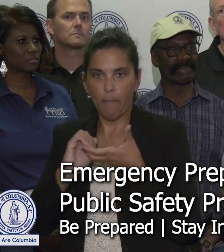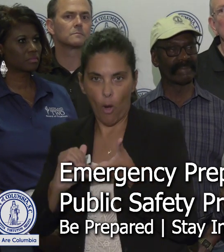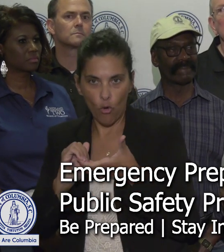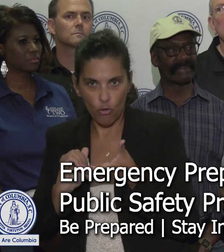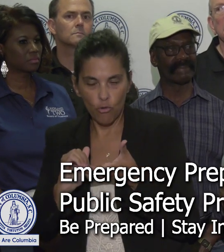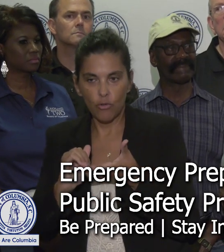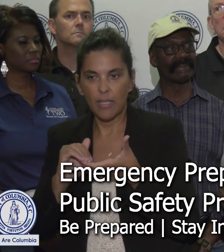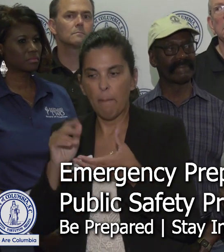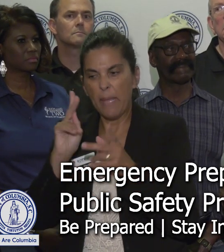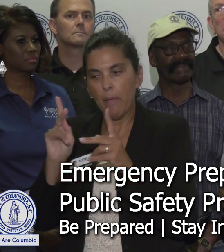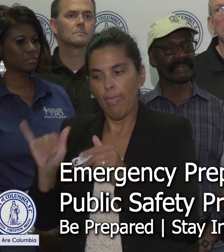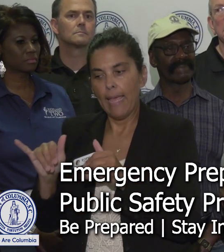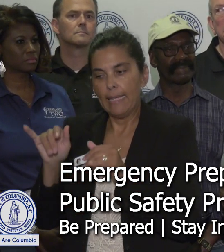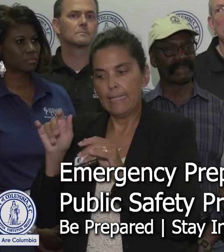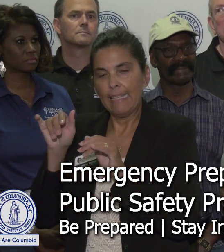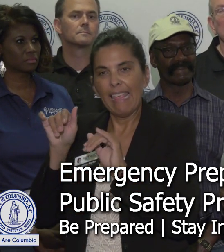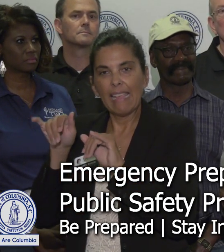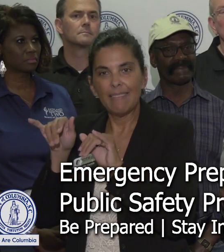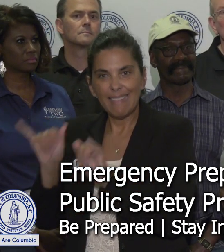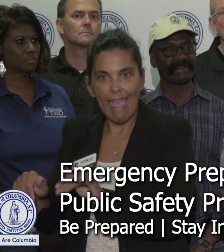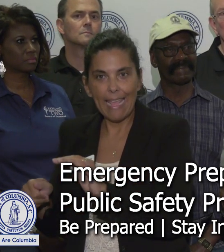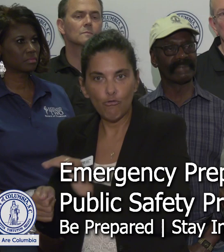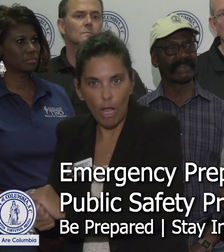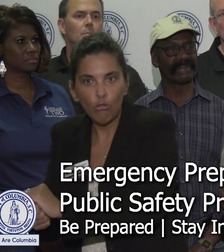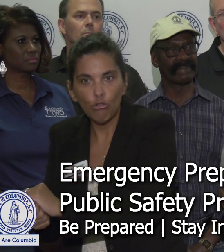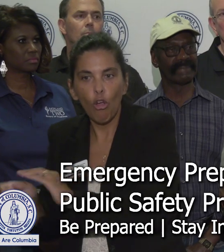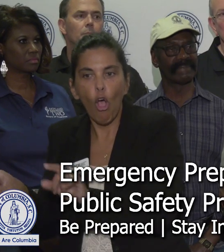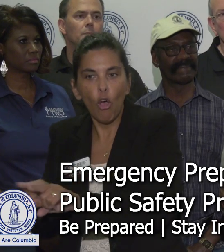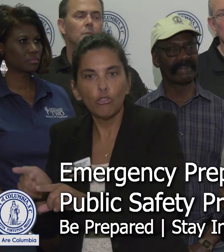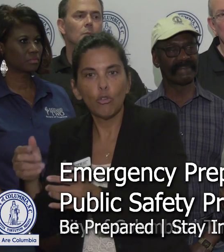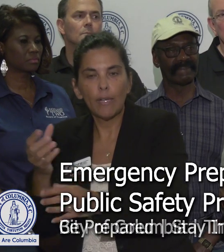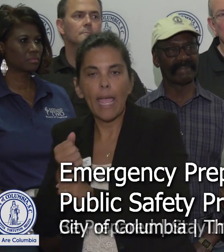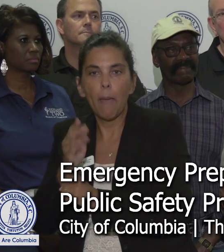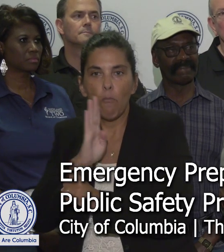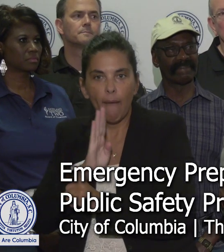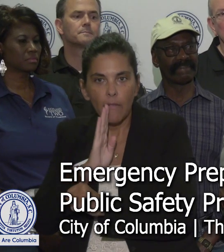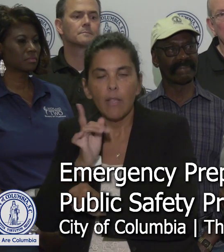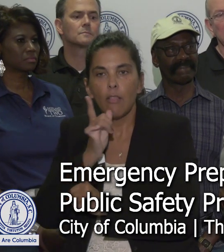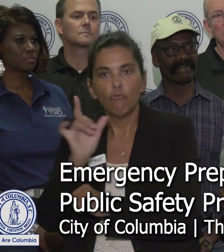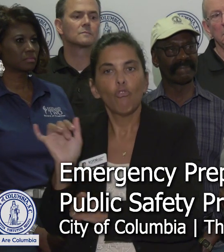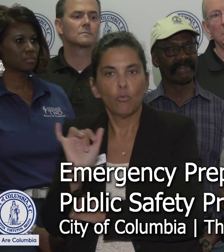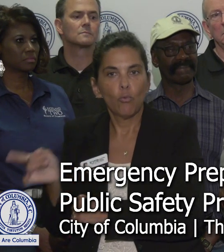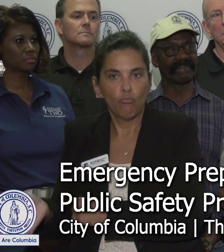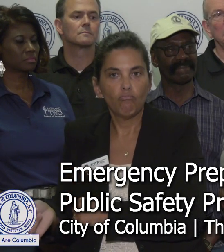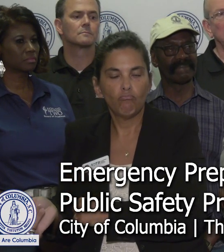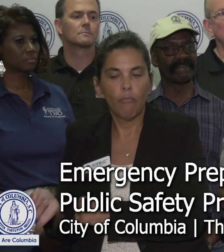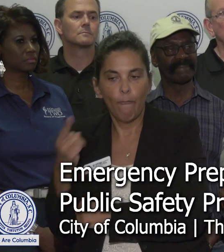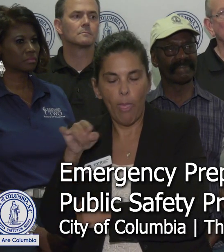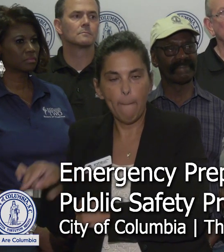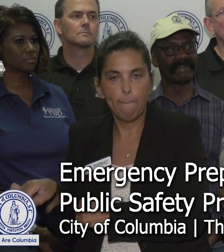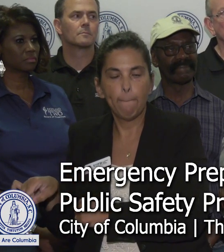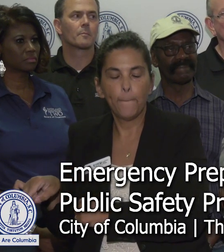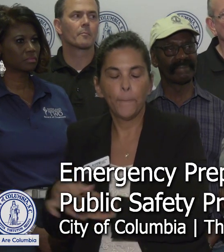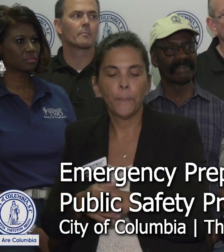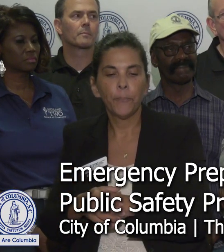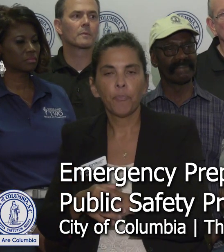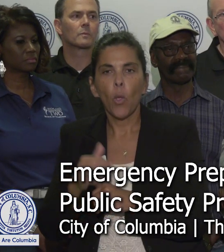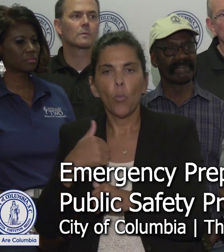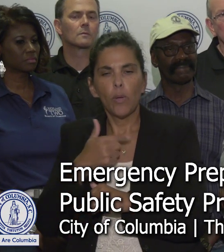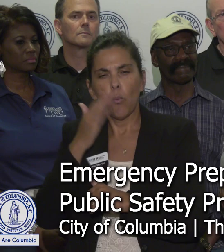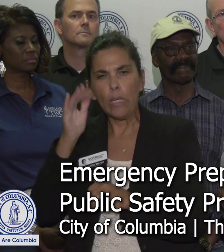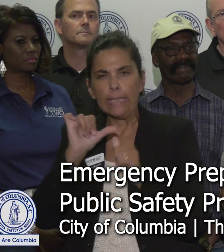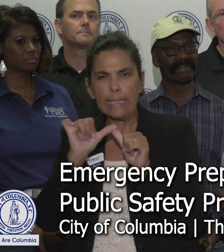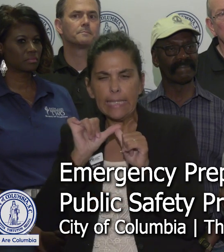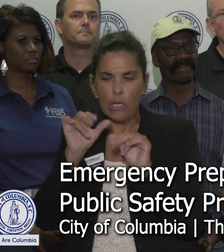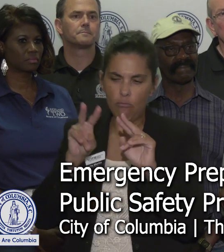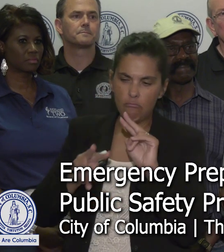that are at the shelter, are also receiving breakfasts and lunch as well. We'll continue to monitor the system throughout